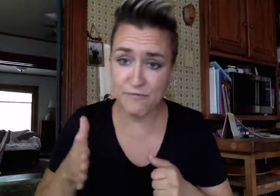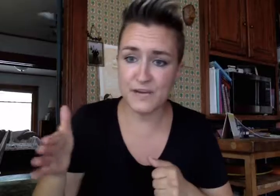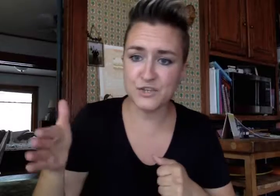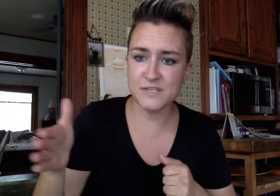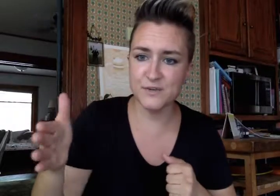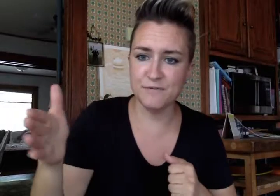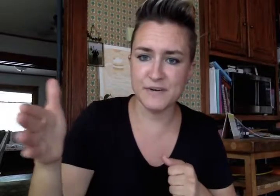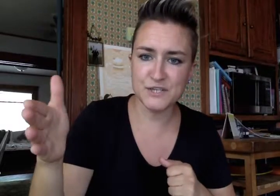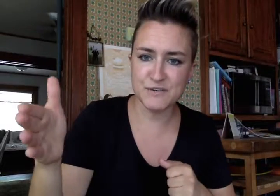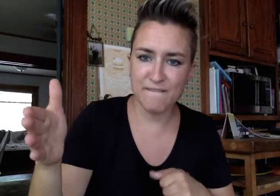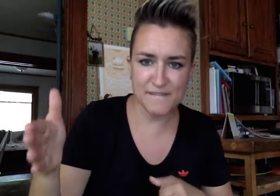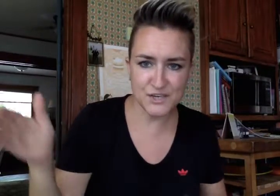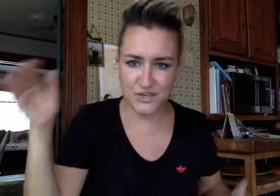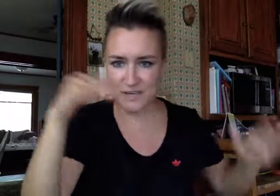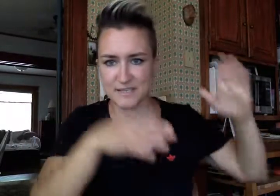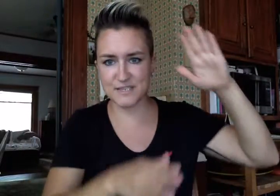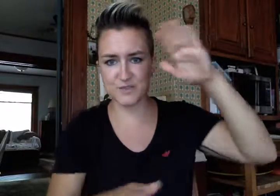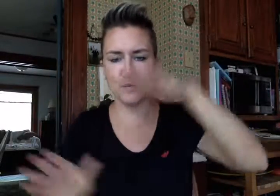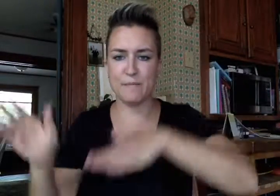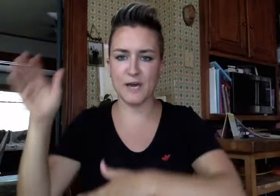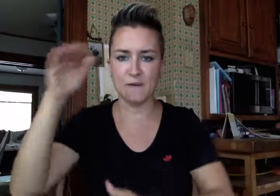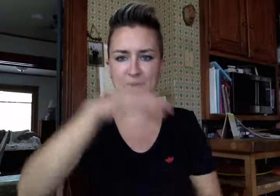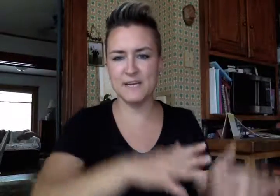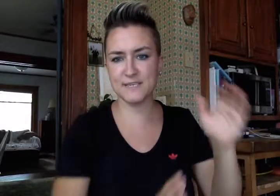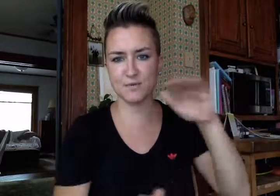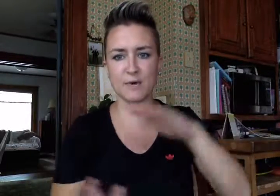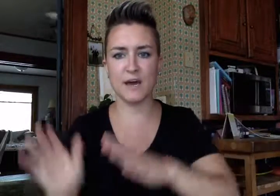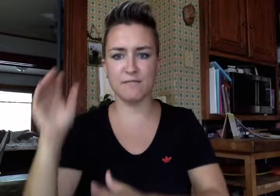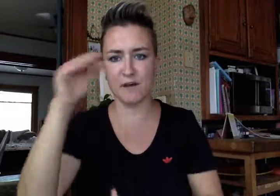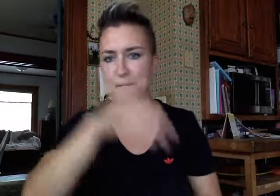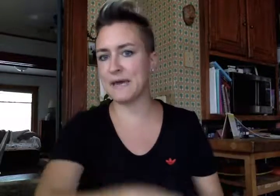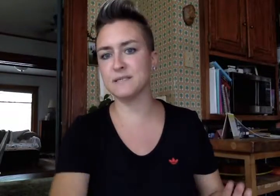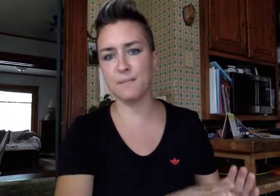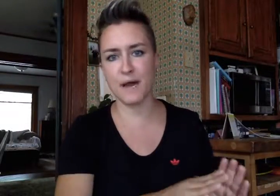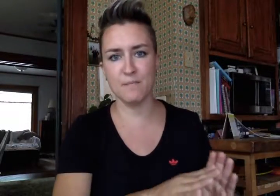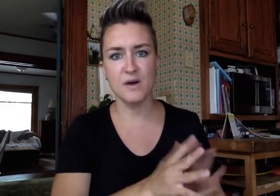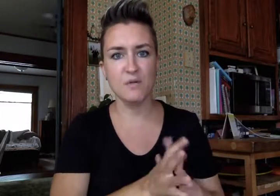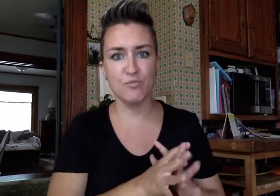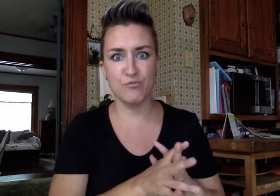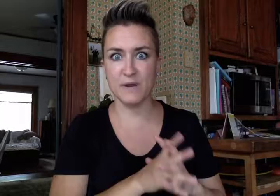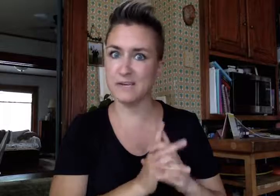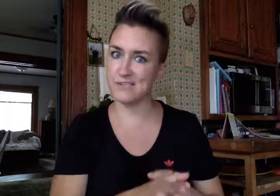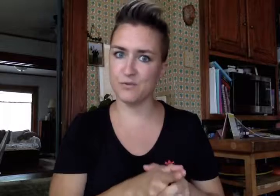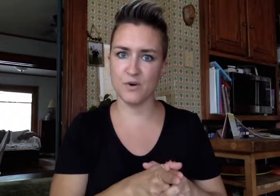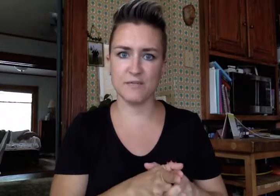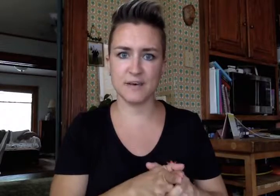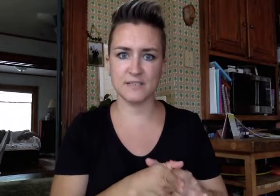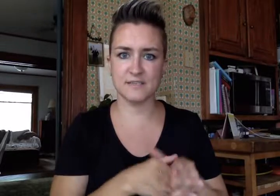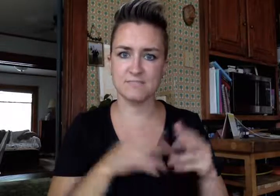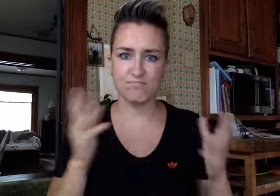Fish. Let's do fish. Fish is swimming. He does swimming kind of like a pantomime movement. I don't know if that's the